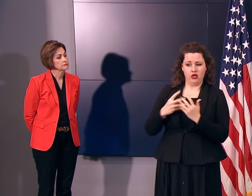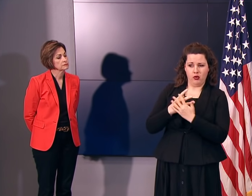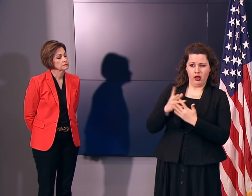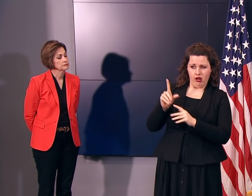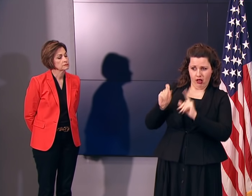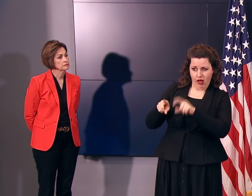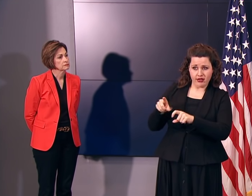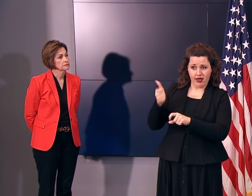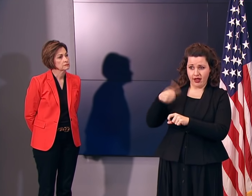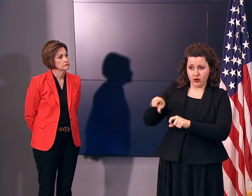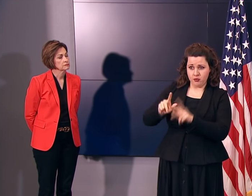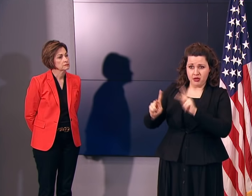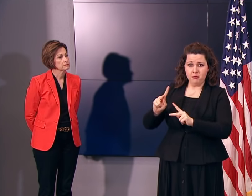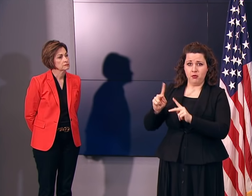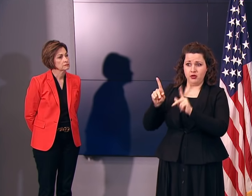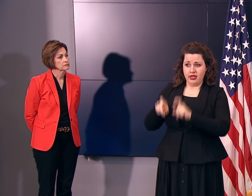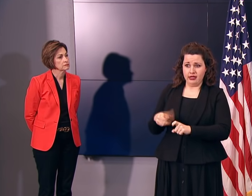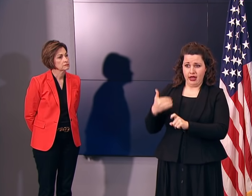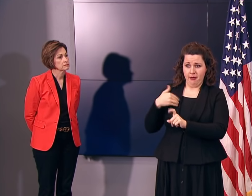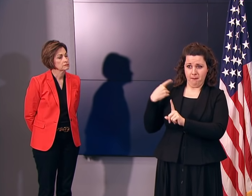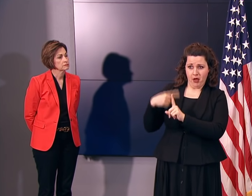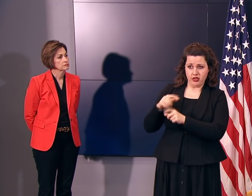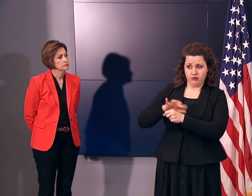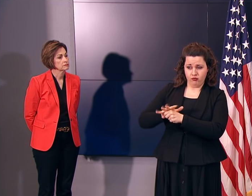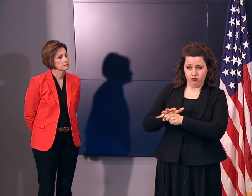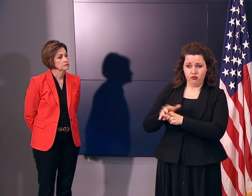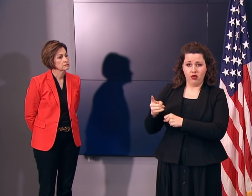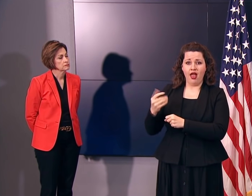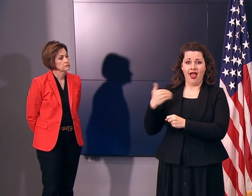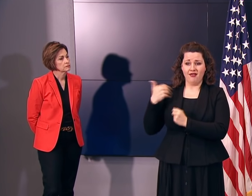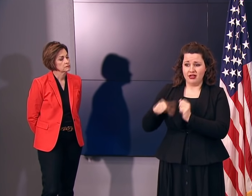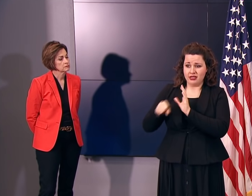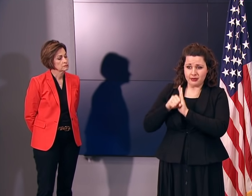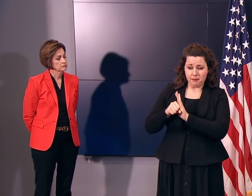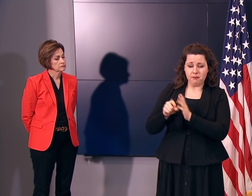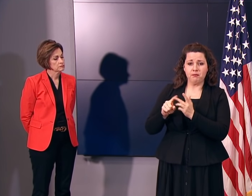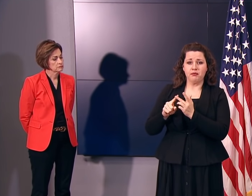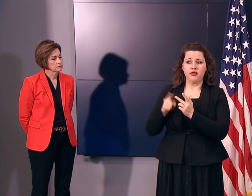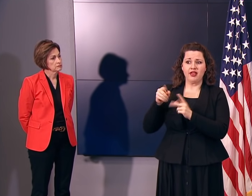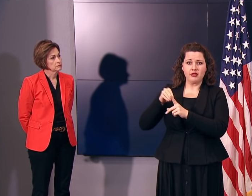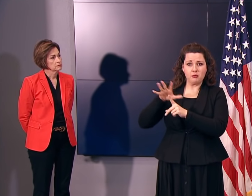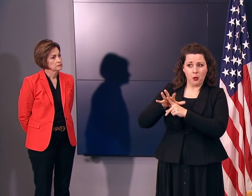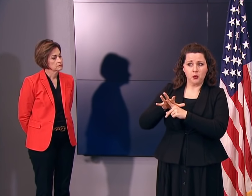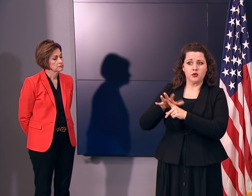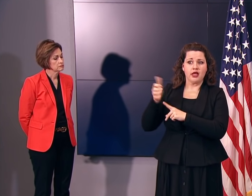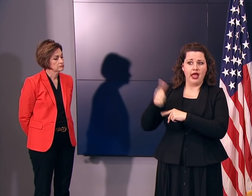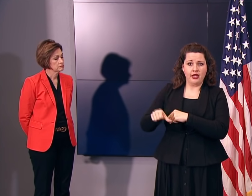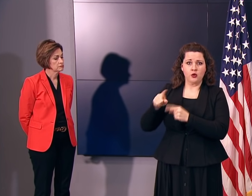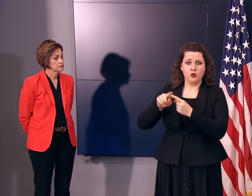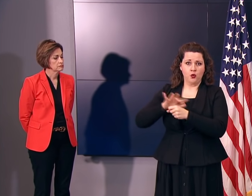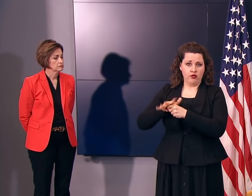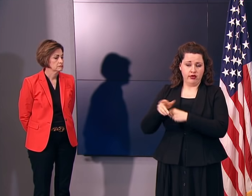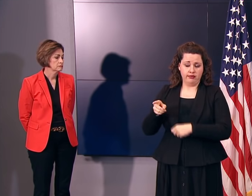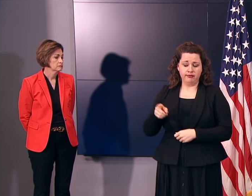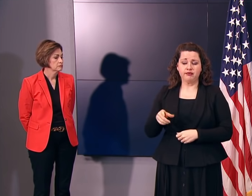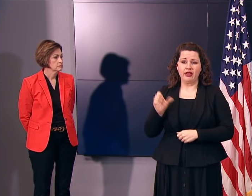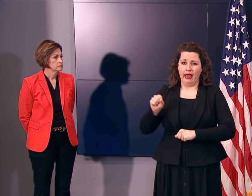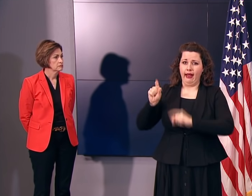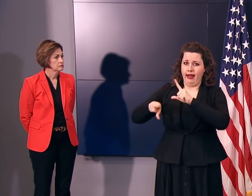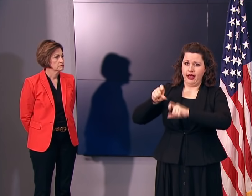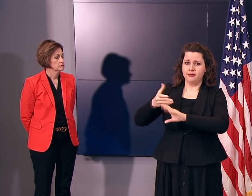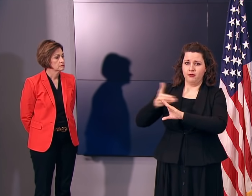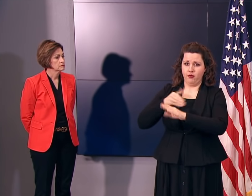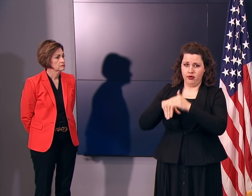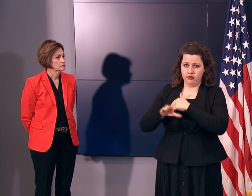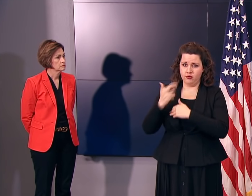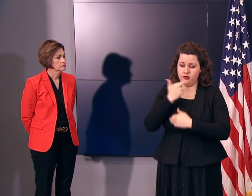whether anyone in the party has tested positive, has any symptoms, or has been exposed to COVID-19.